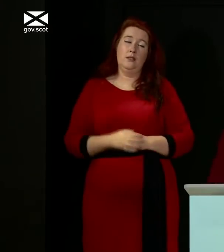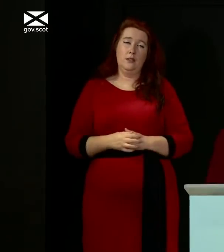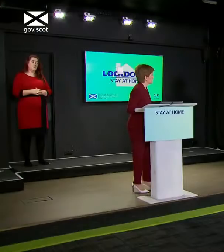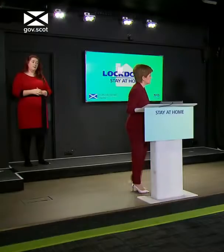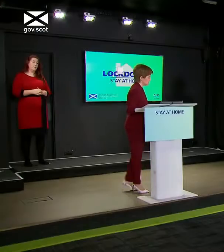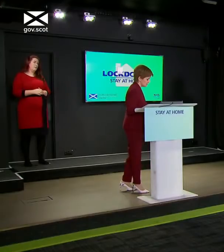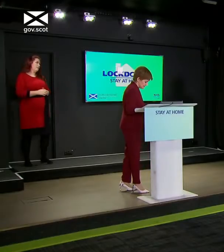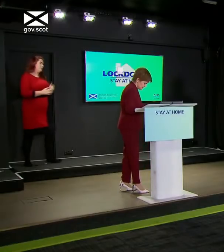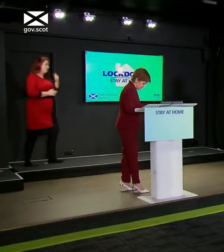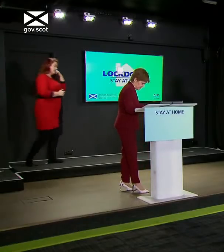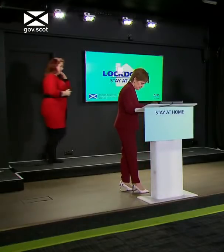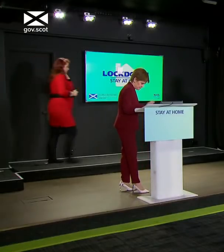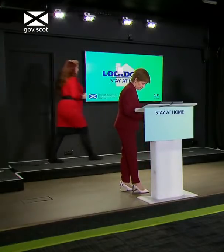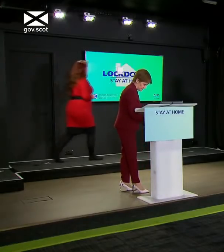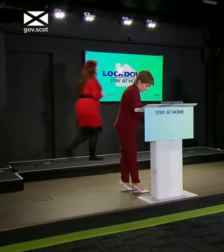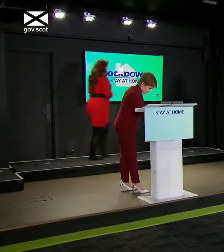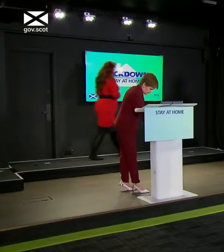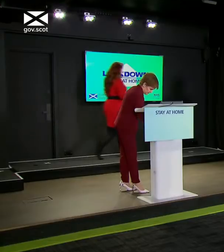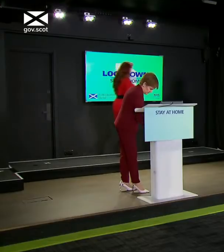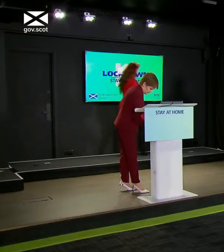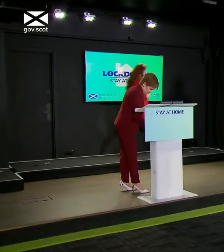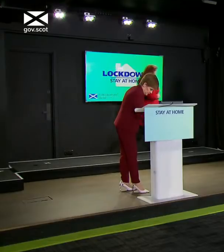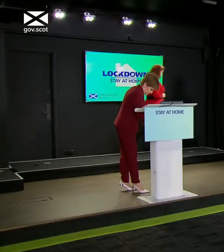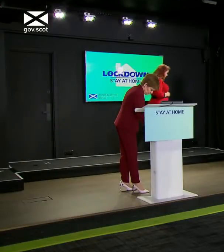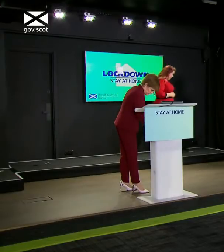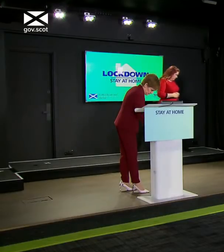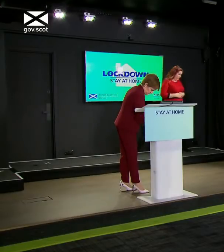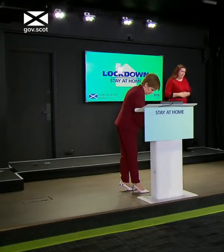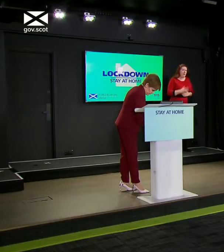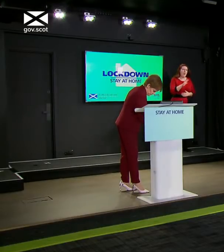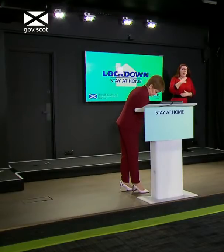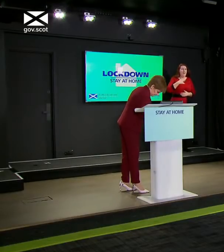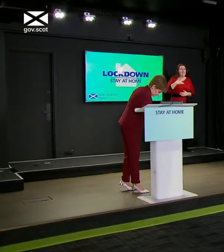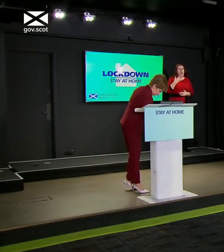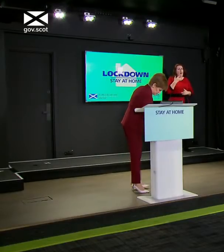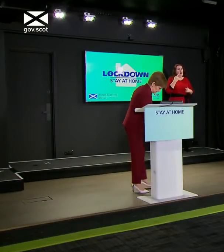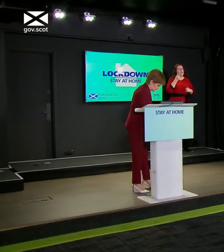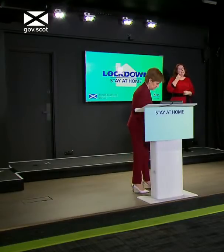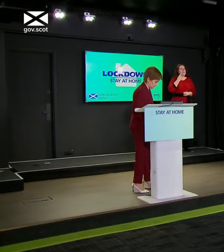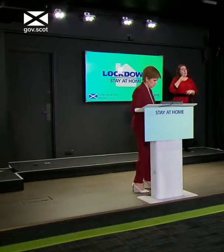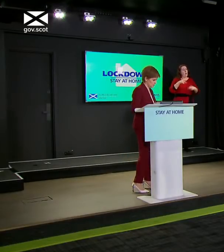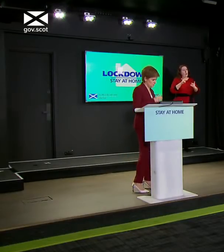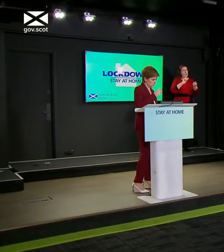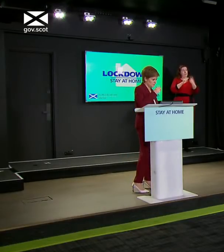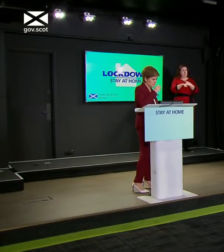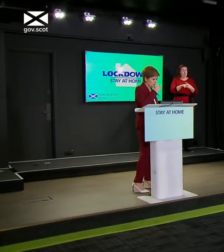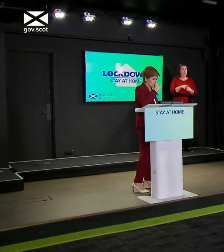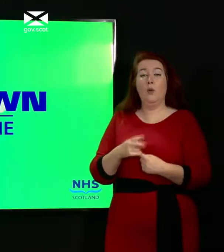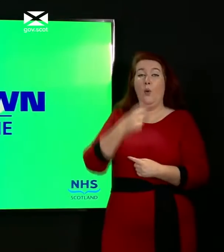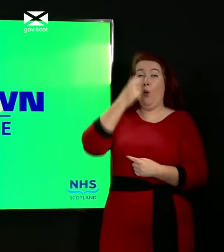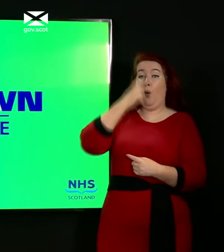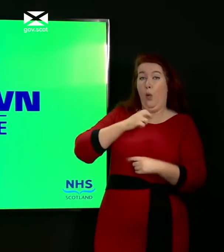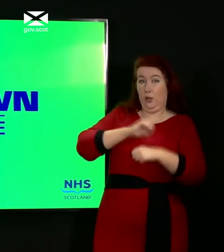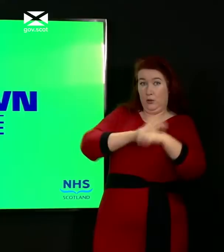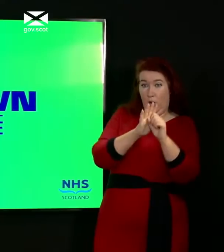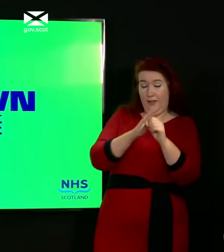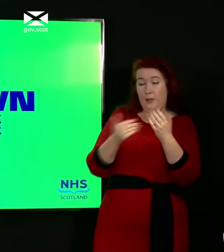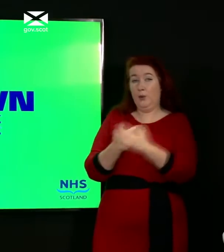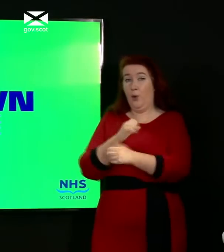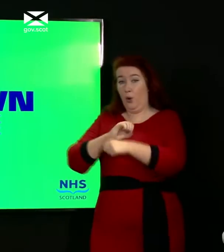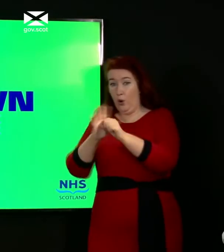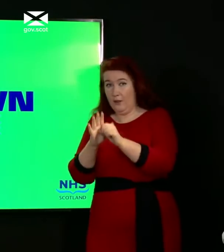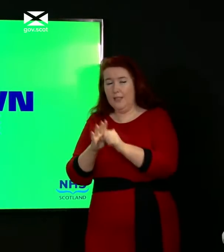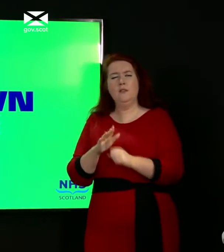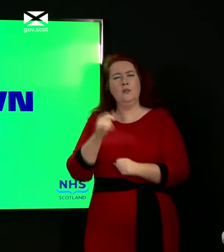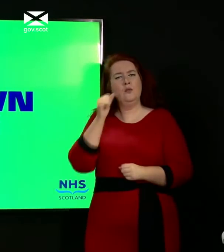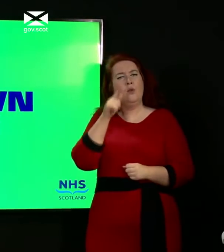now. Jason, do you want to add? So the simplest way I've found, Gordon, of explaining the difference between the old variant and the new variant is the London and the